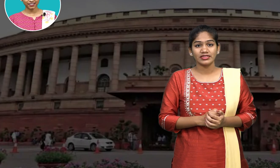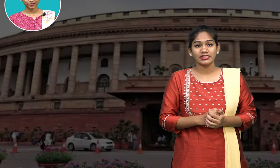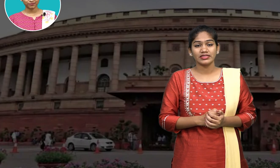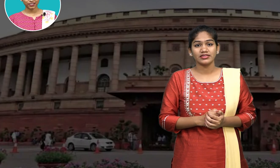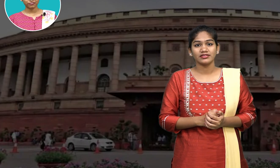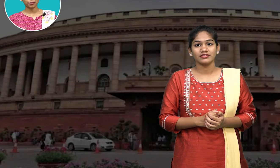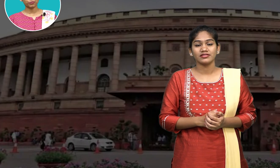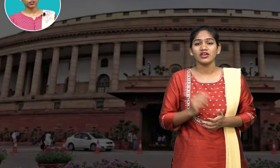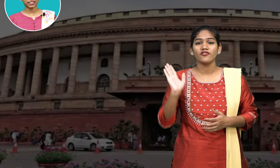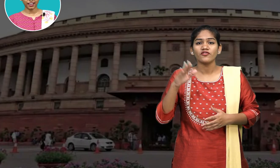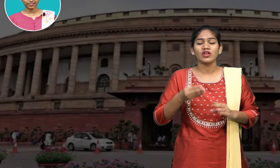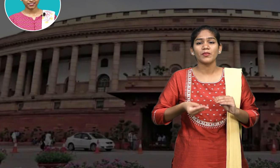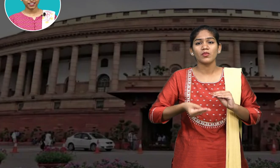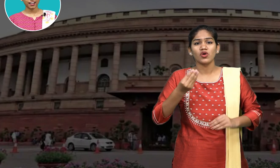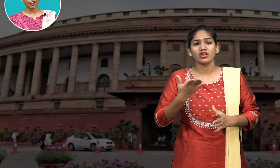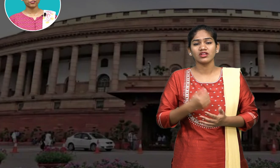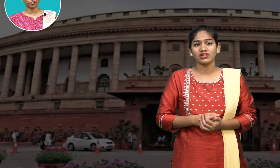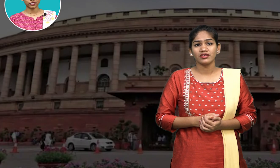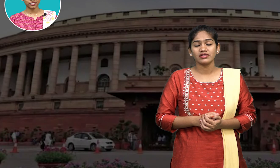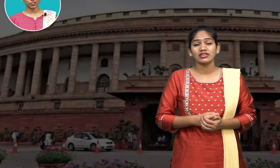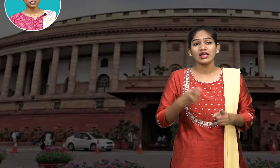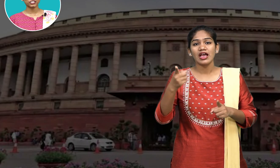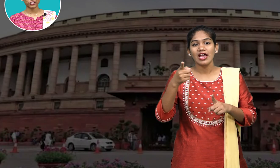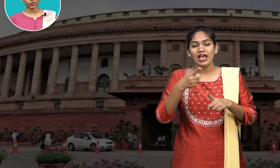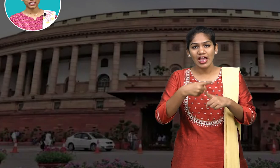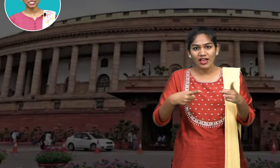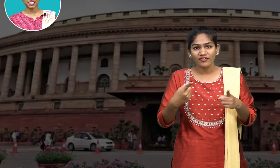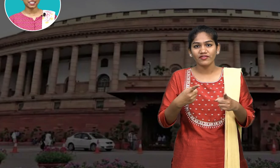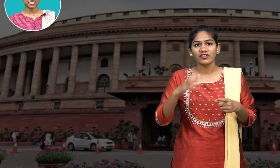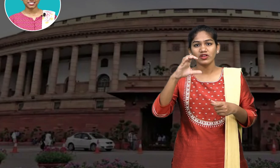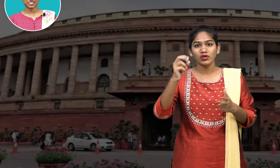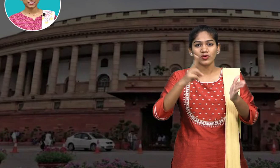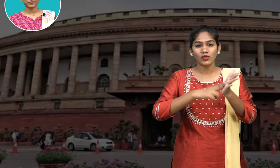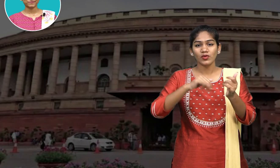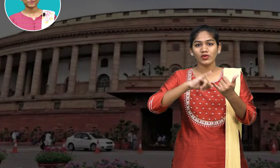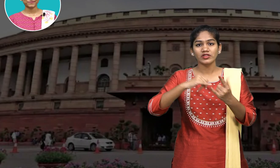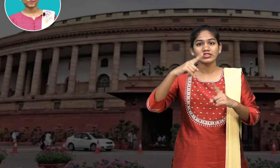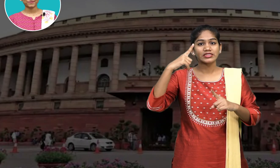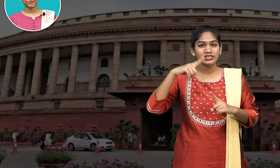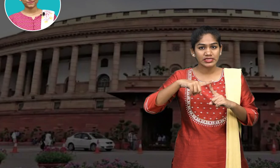consent from more than half of the constituent states.